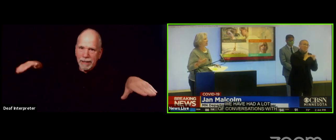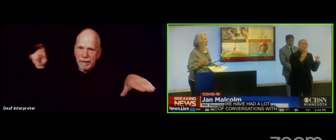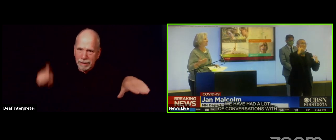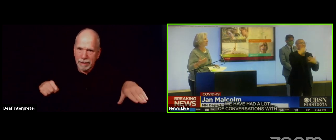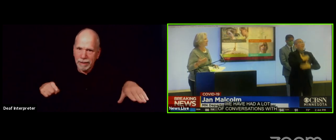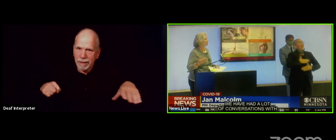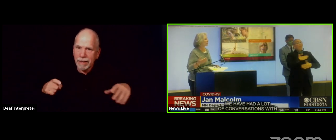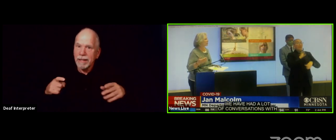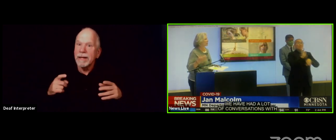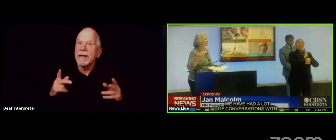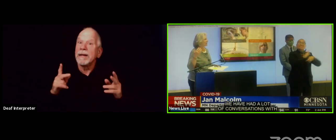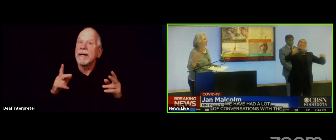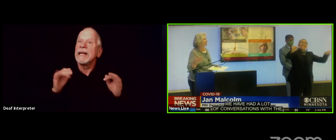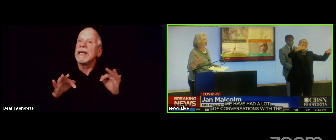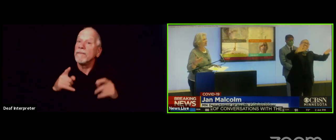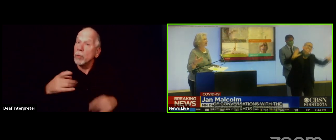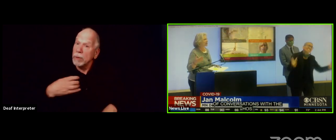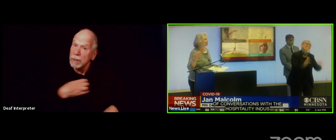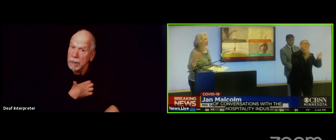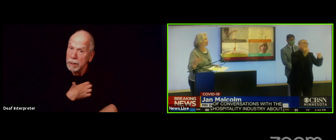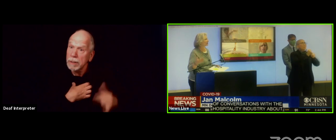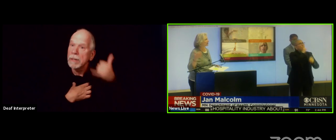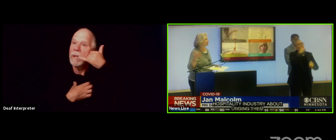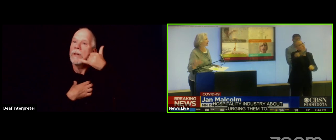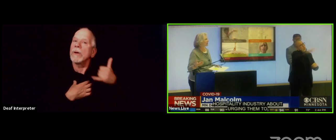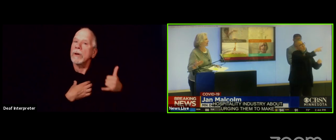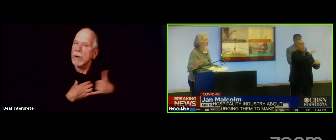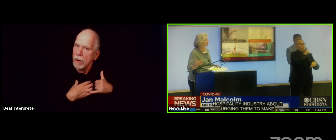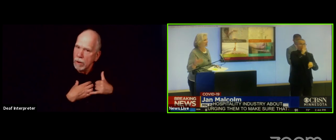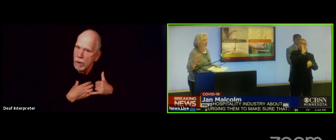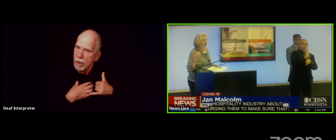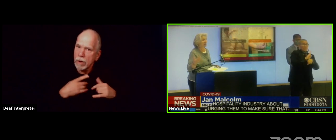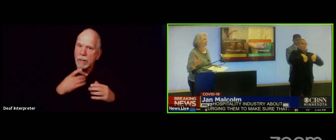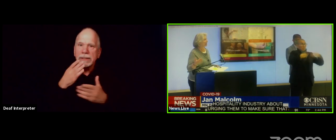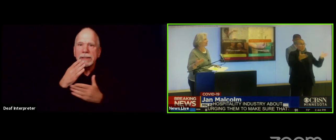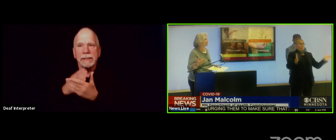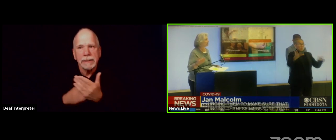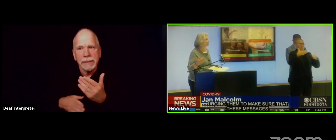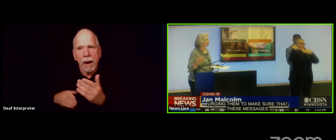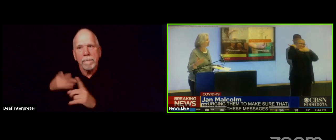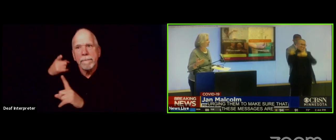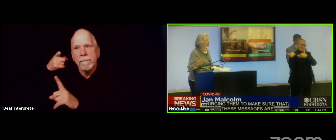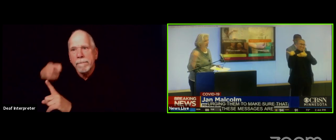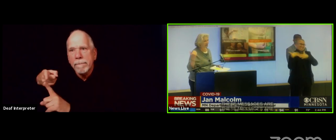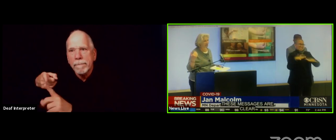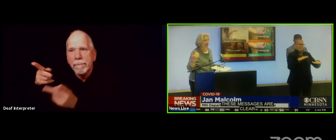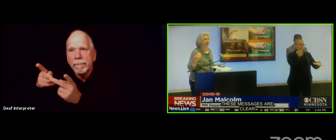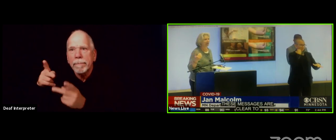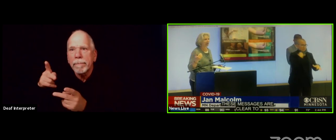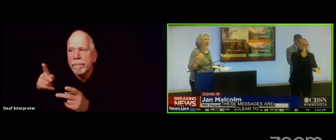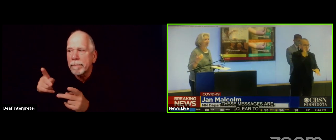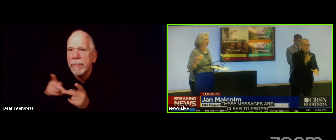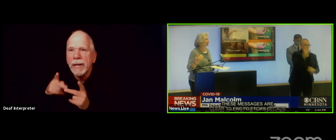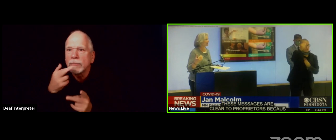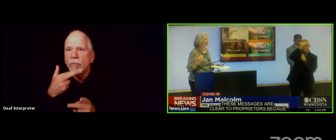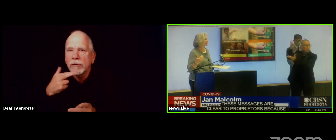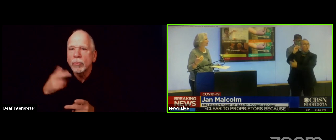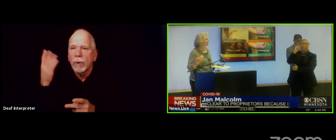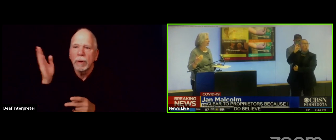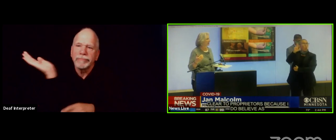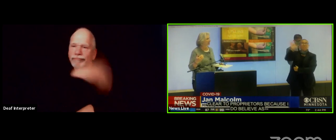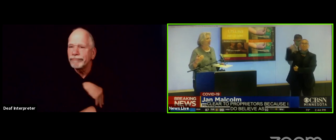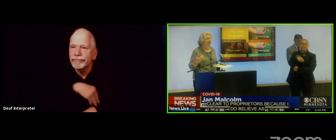urging them to make sure that these messages are clear to the proprietors, because I do believe, as the governor said, they're interested